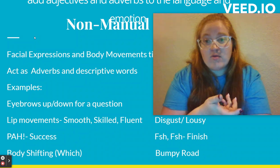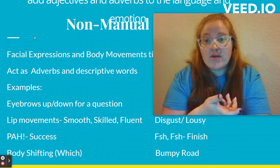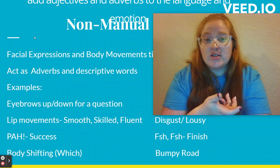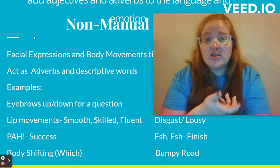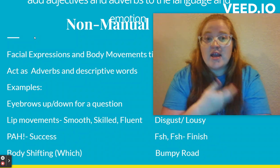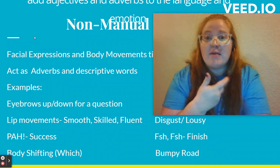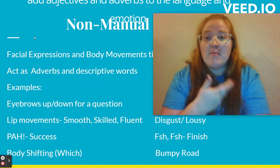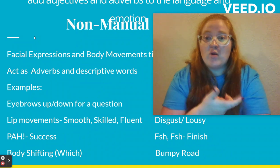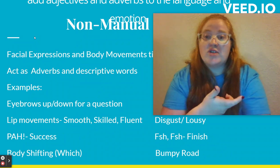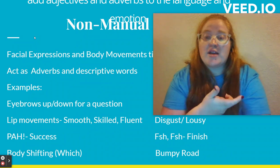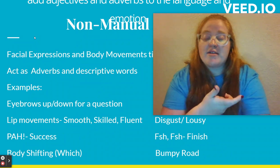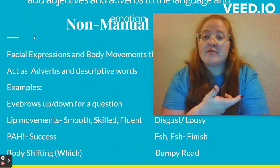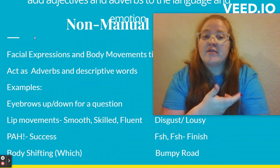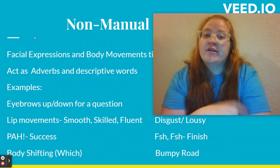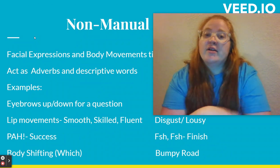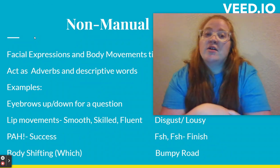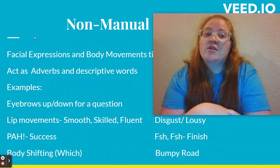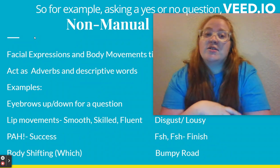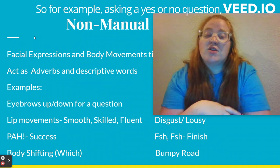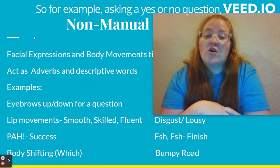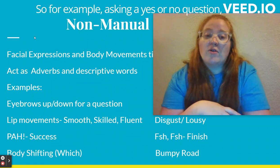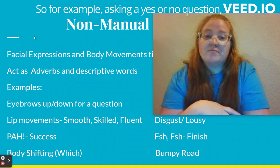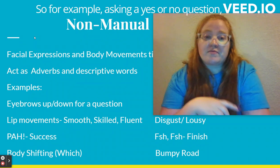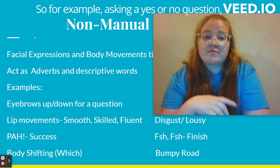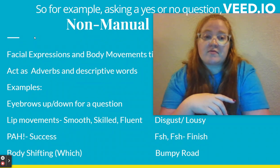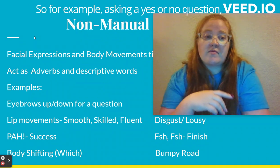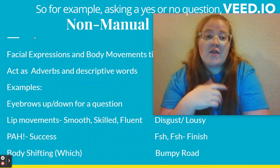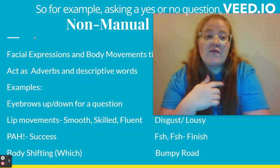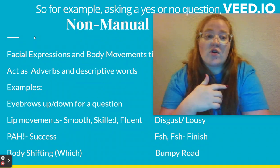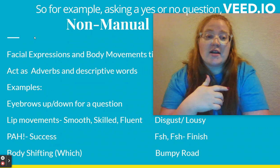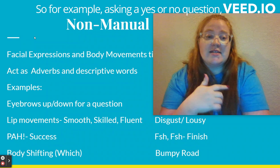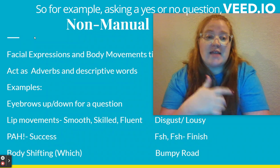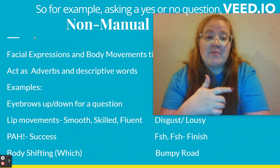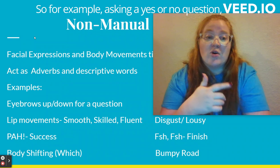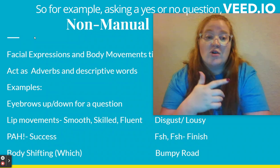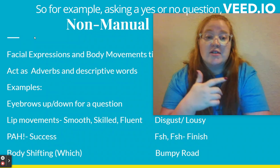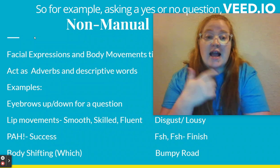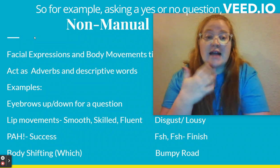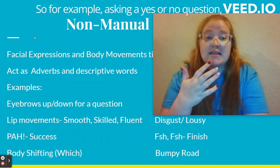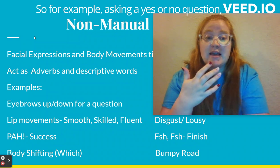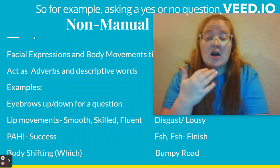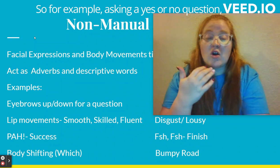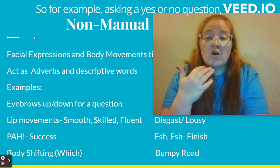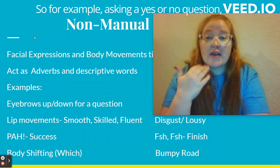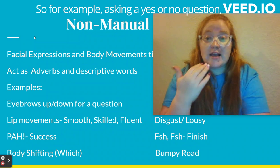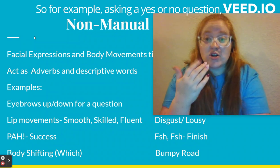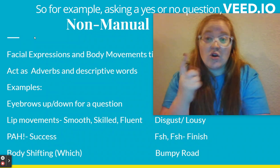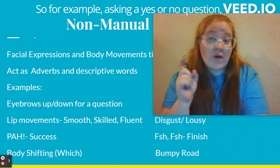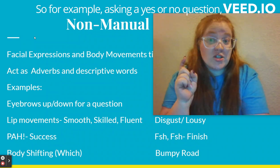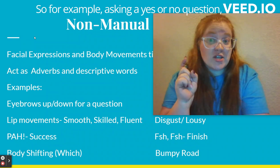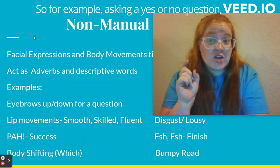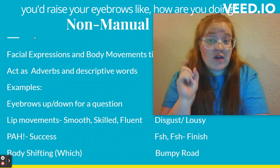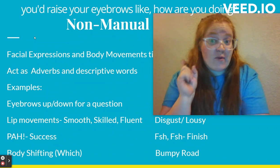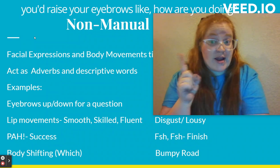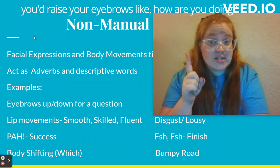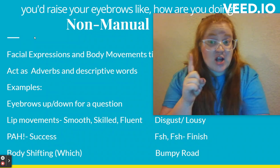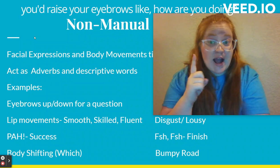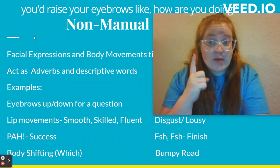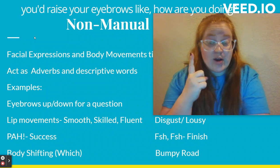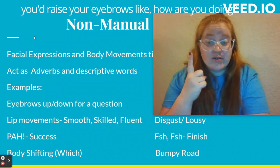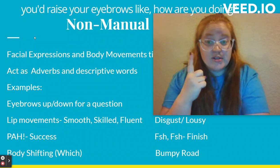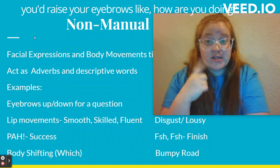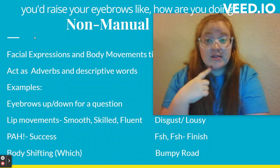the language and emotion. So, for examples, asking a yes or no question, you'd